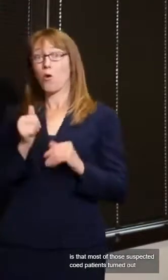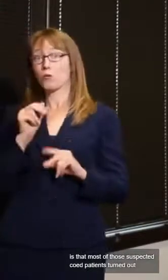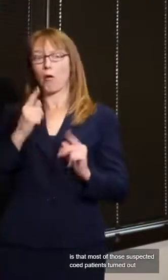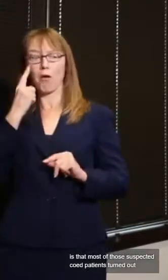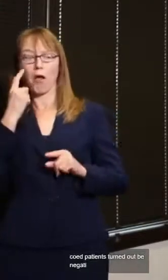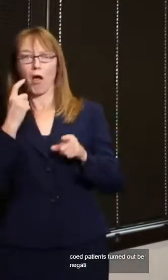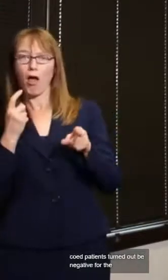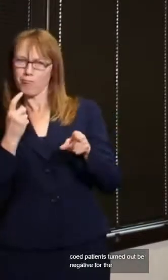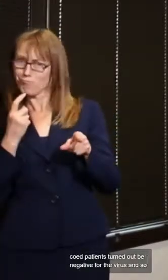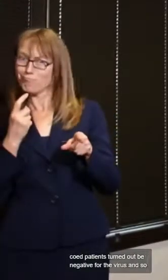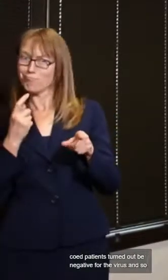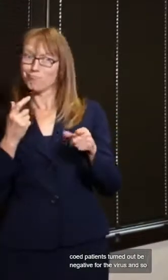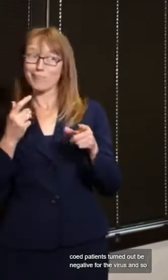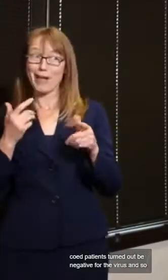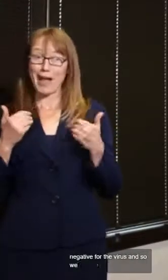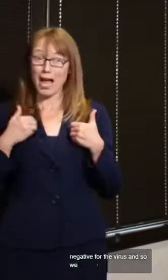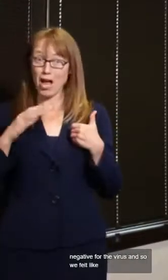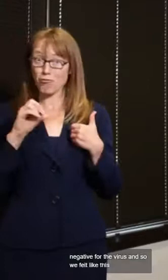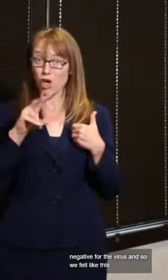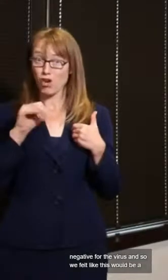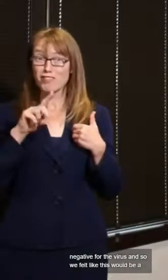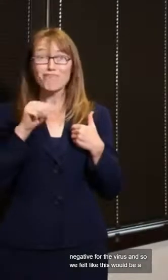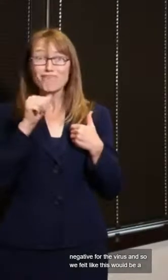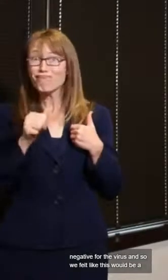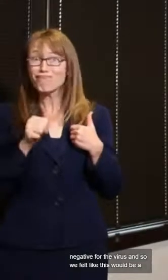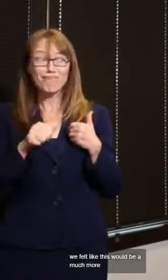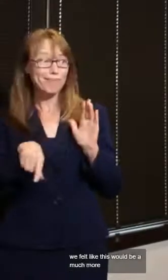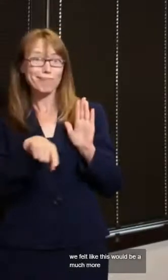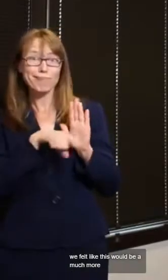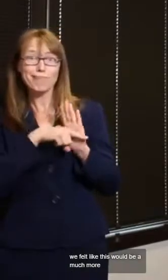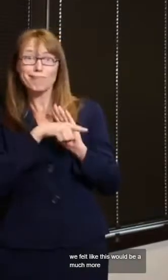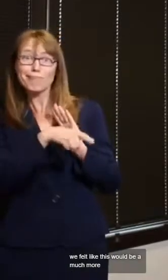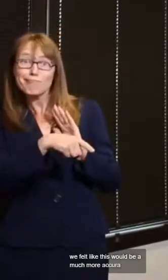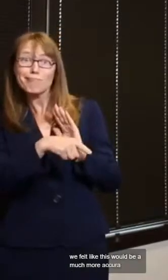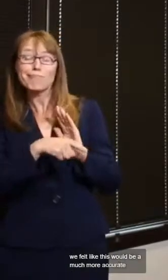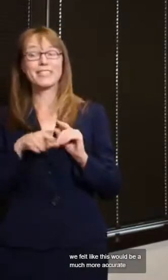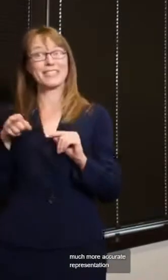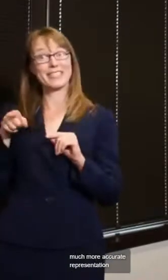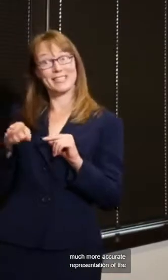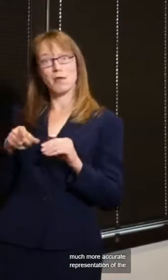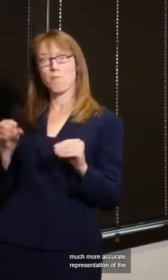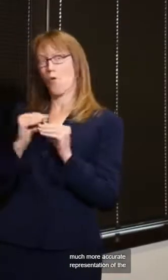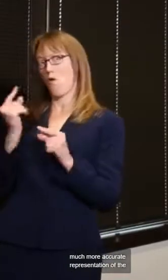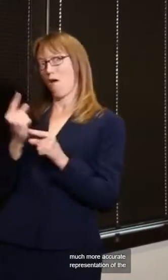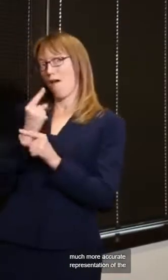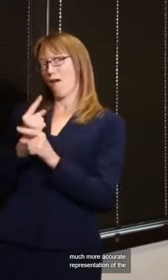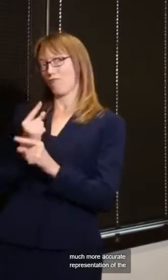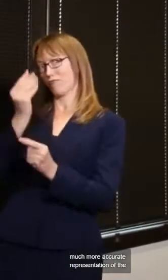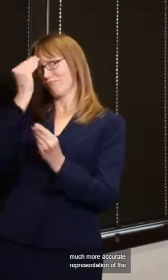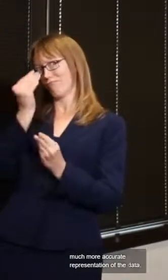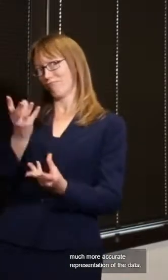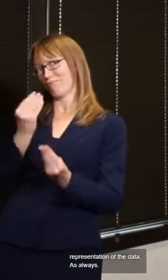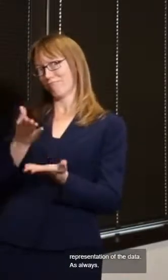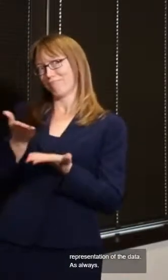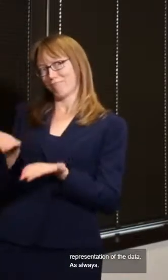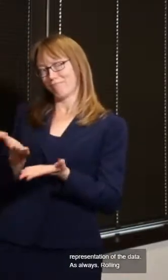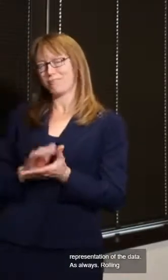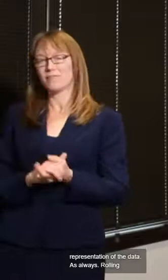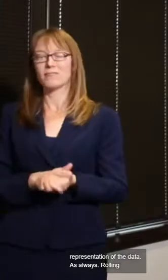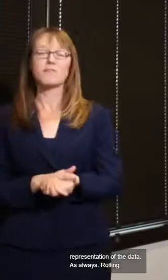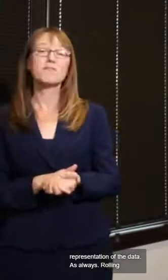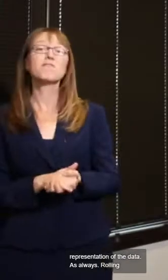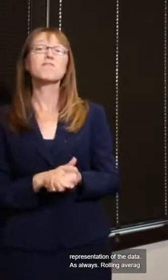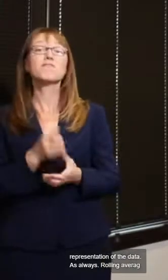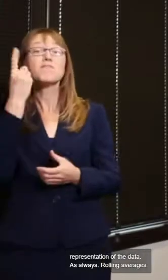the virus, and so we felt like this would be a much more accurate representation of the data. As always, the rolling average